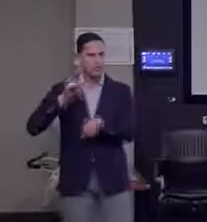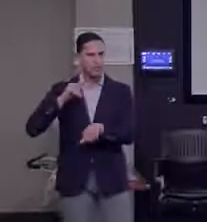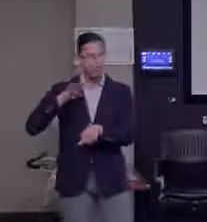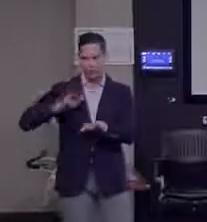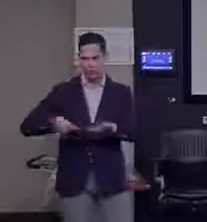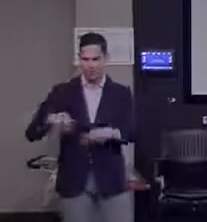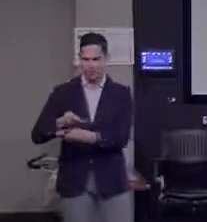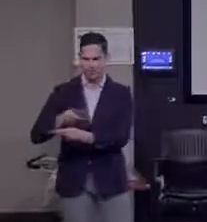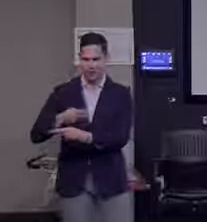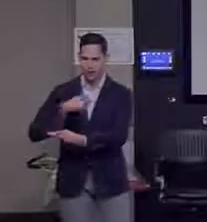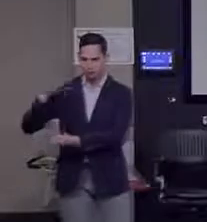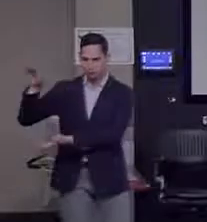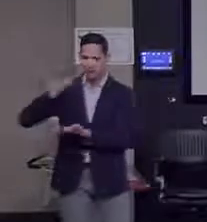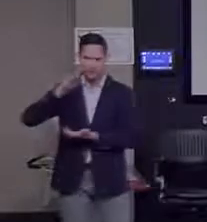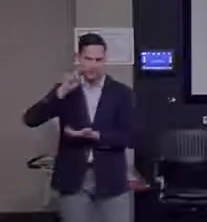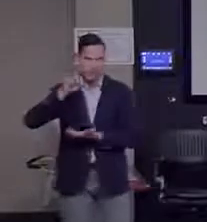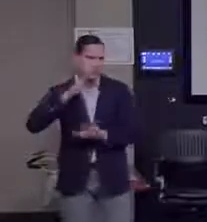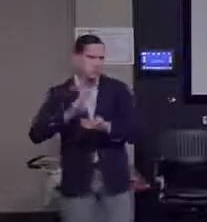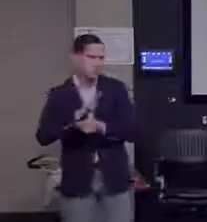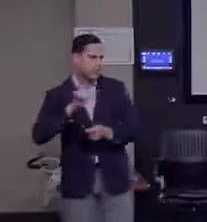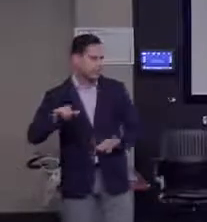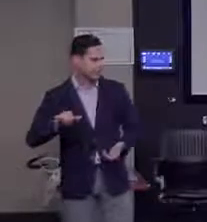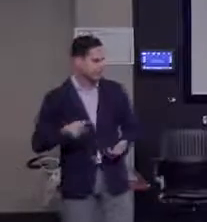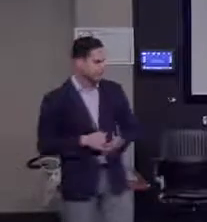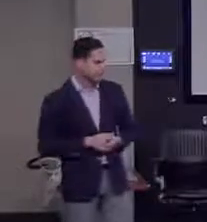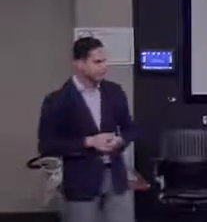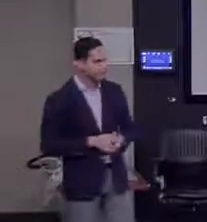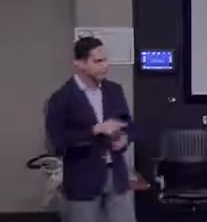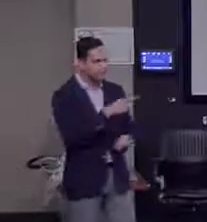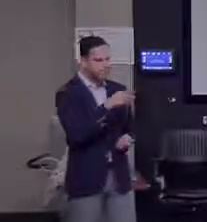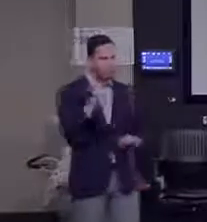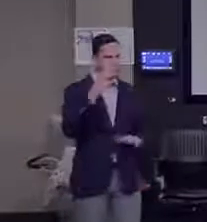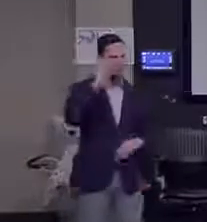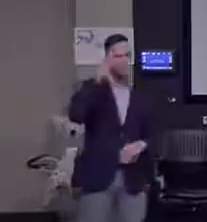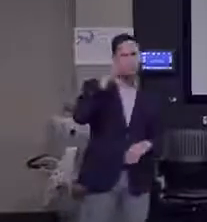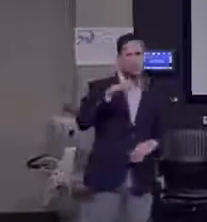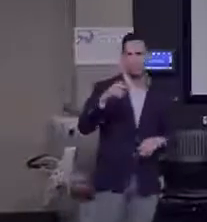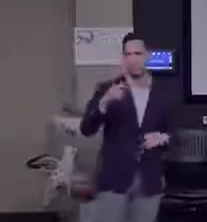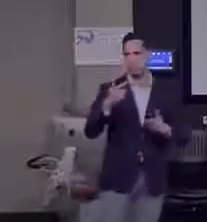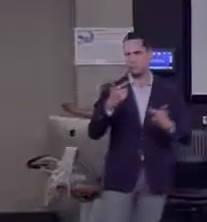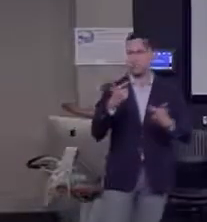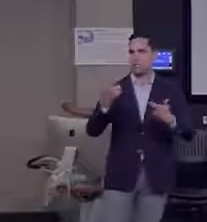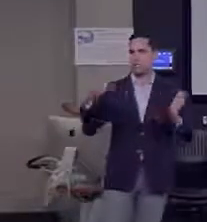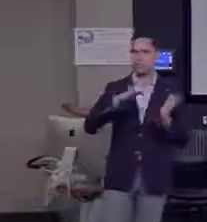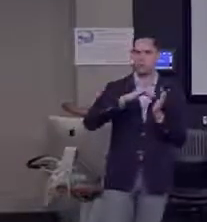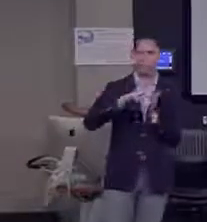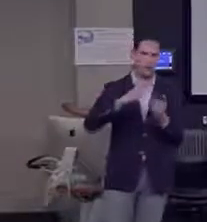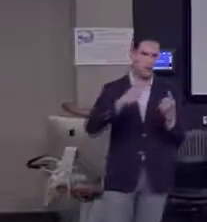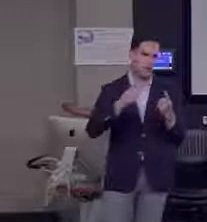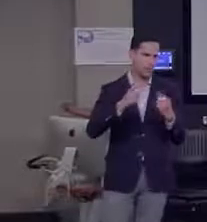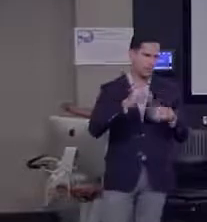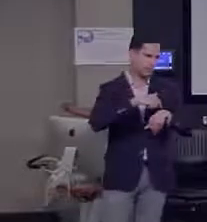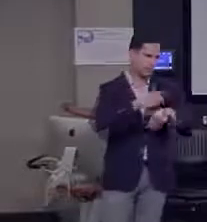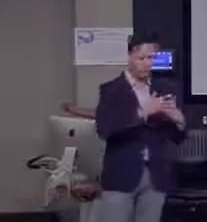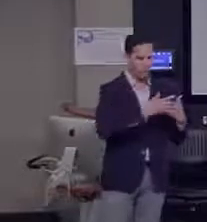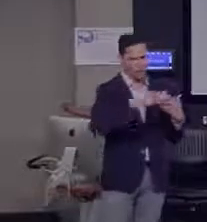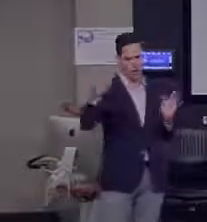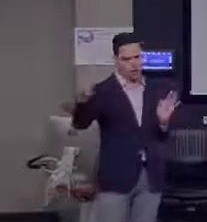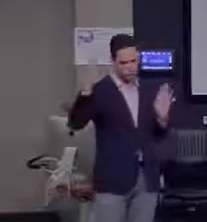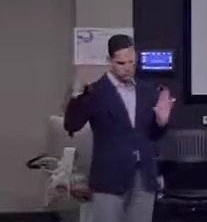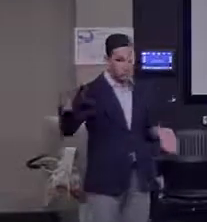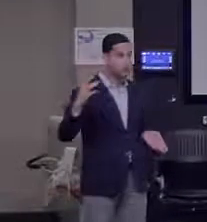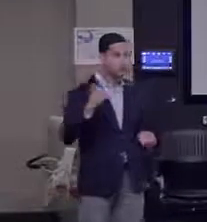our base. As many of you might know, that was a huge longitudinal study where we looked at kids